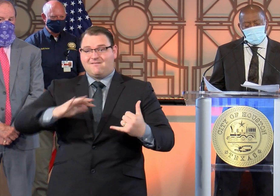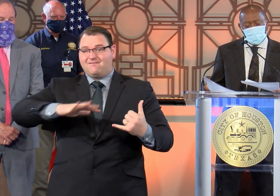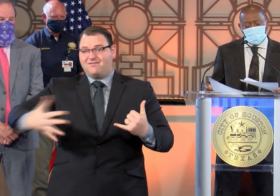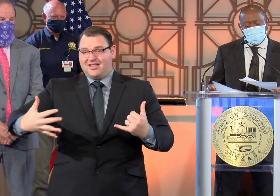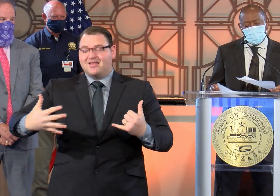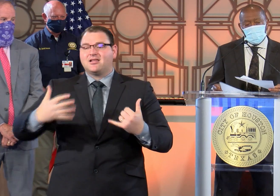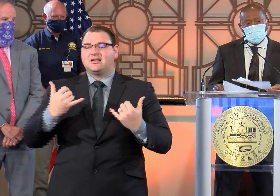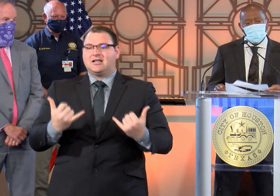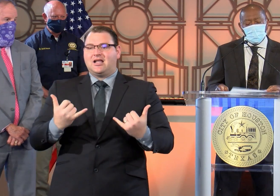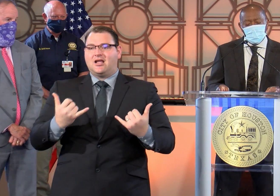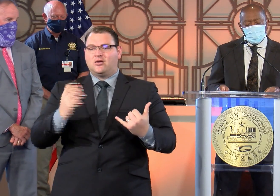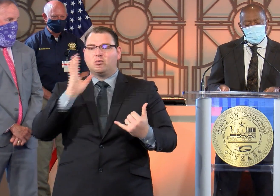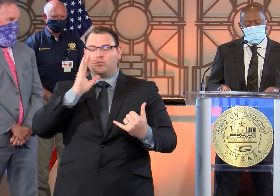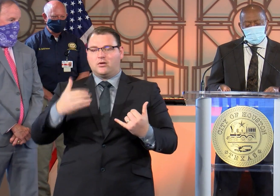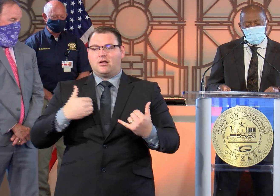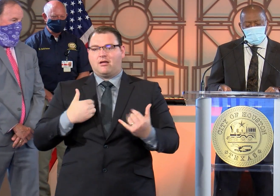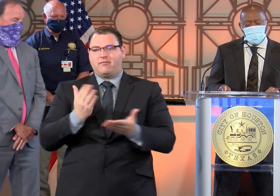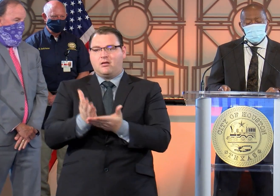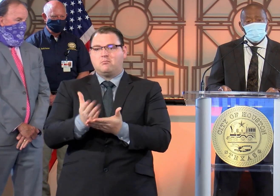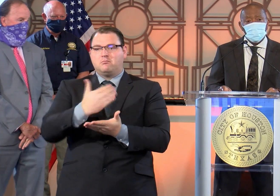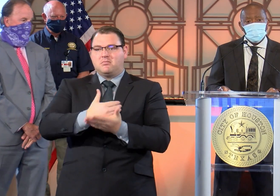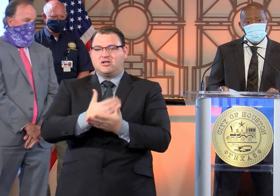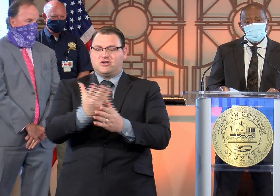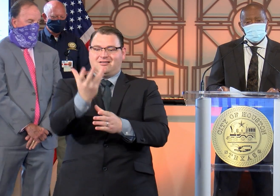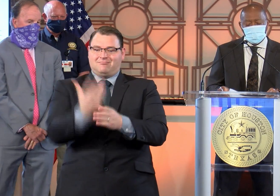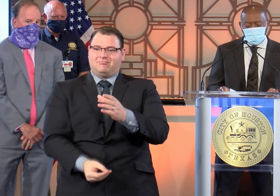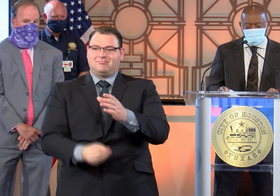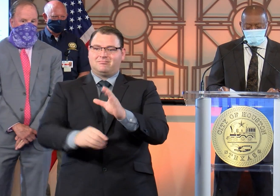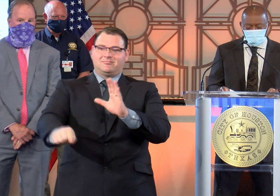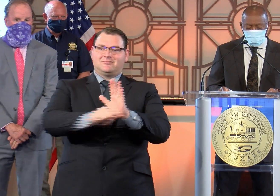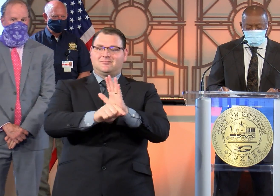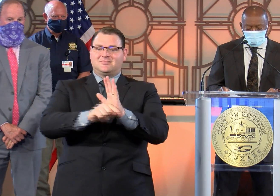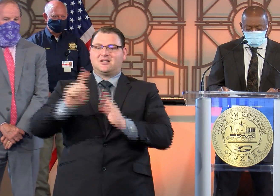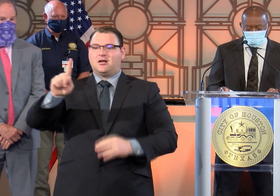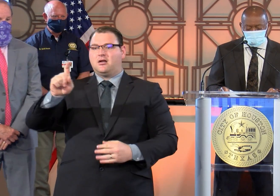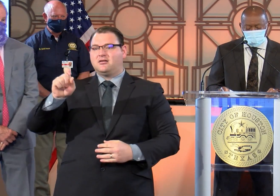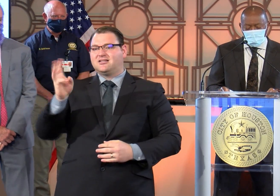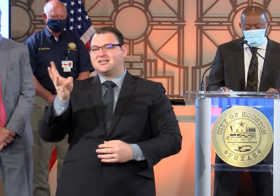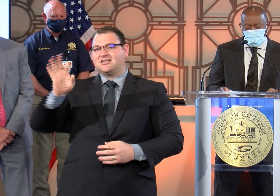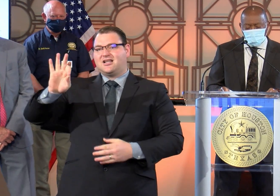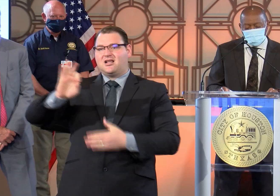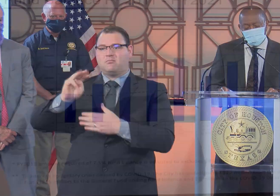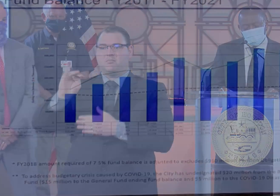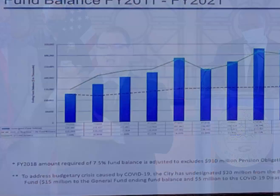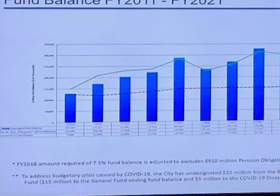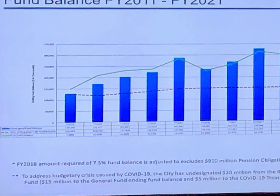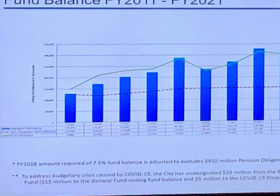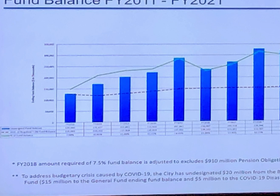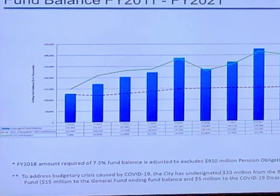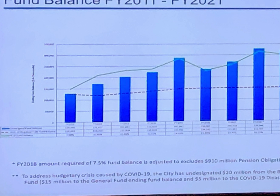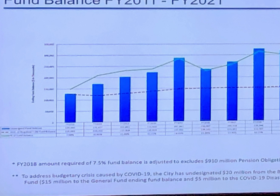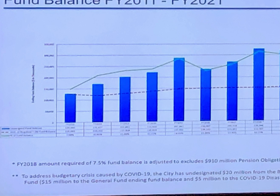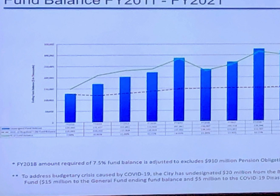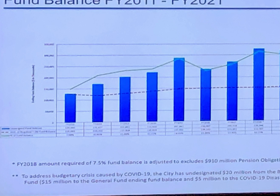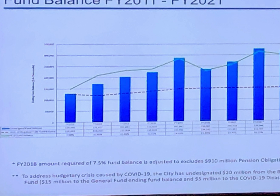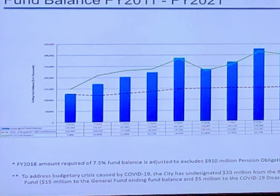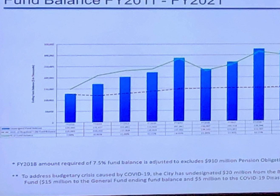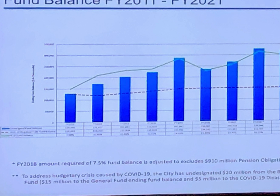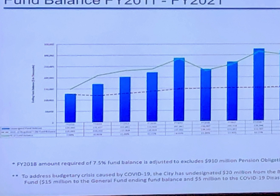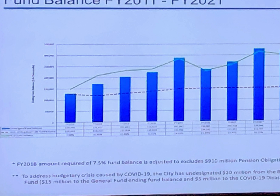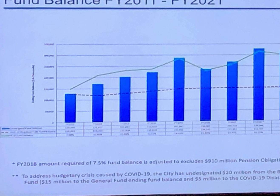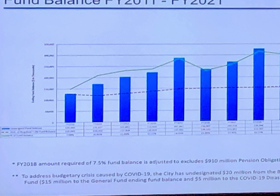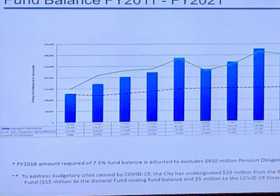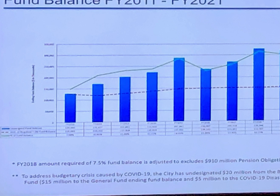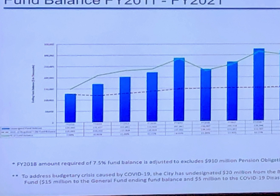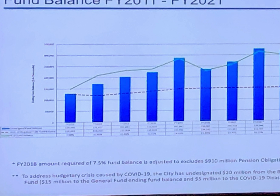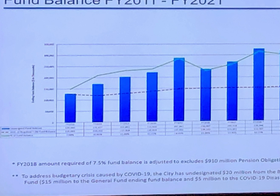this case, it is a gap of $169 million, which is exacerbated by the